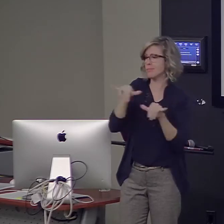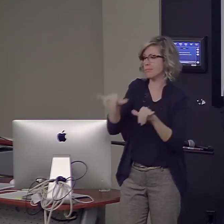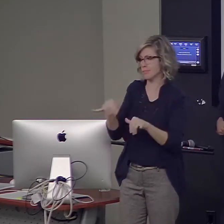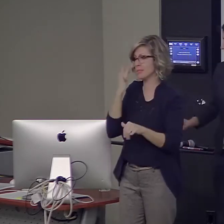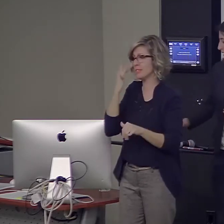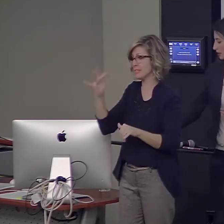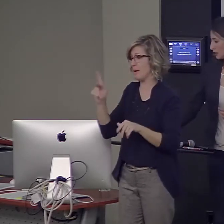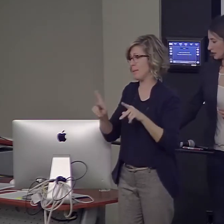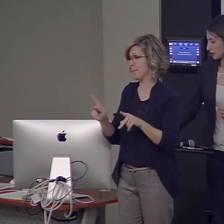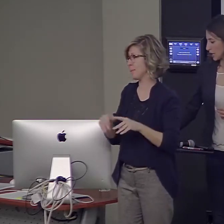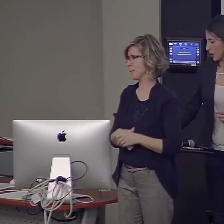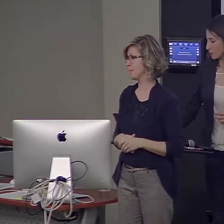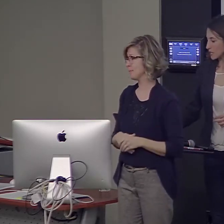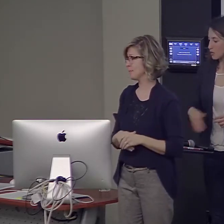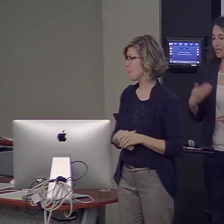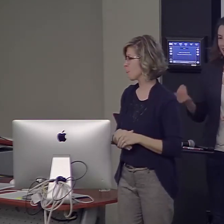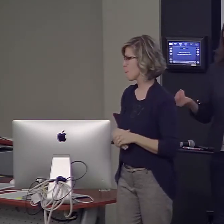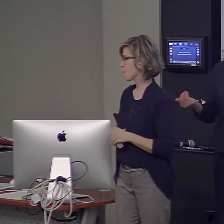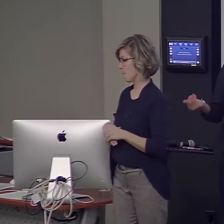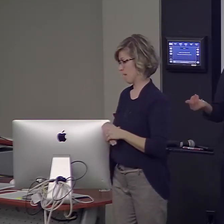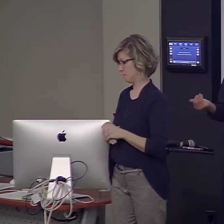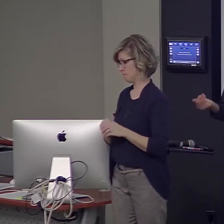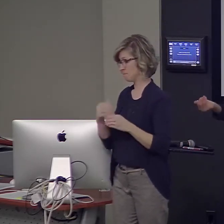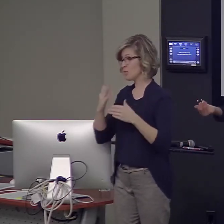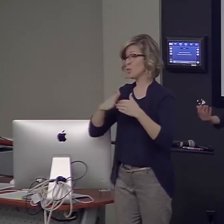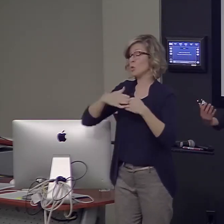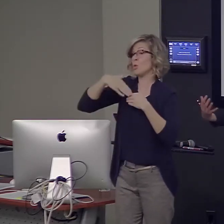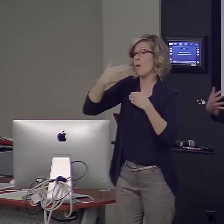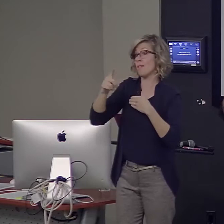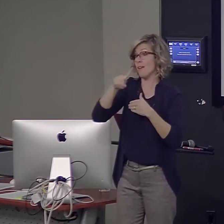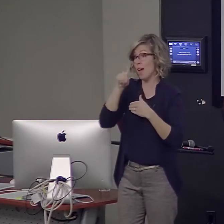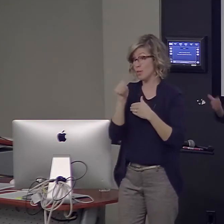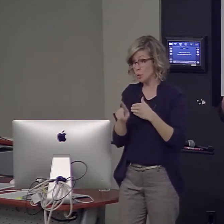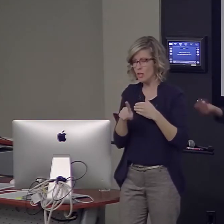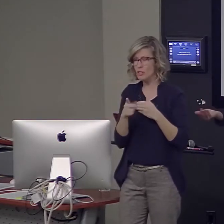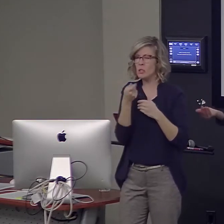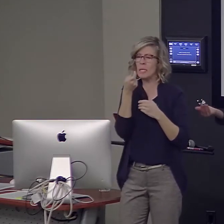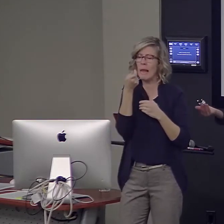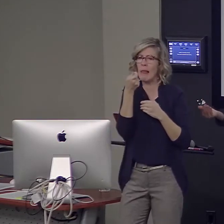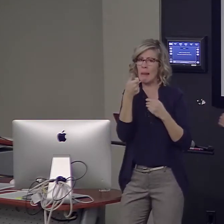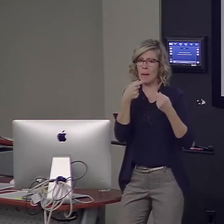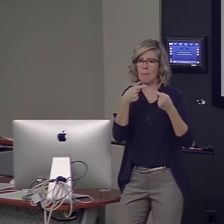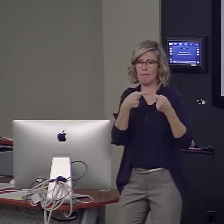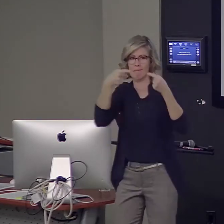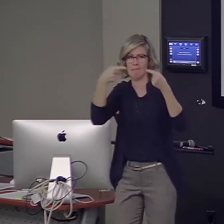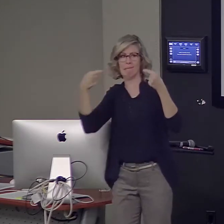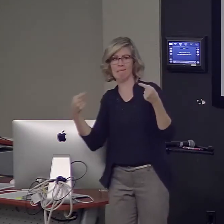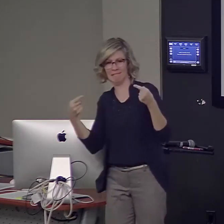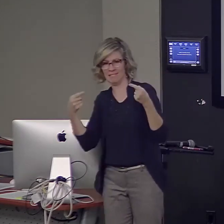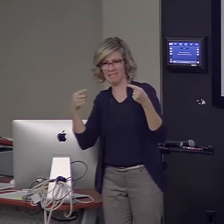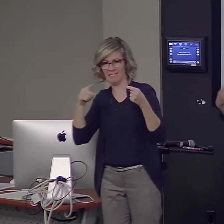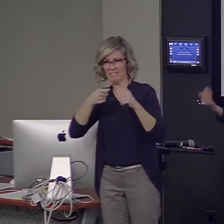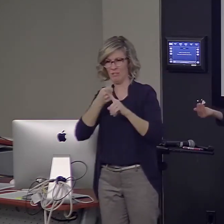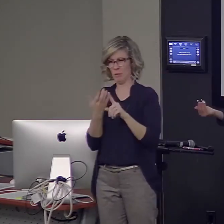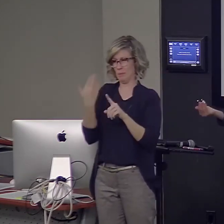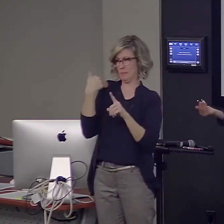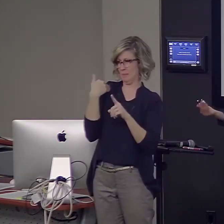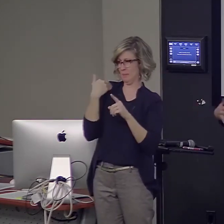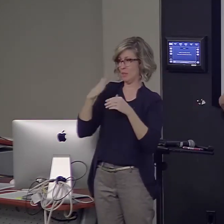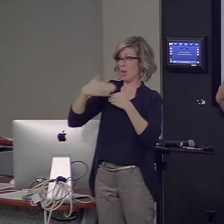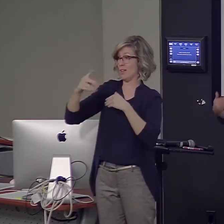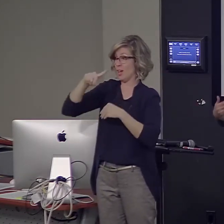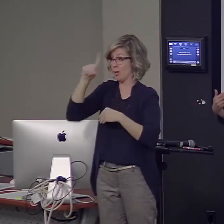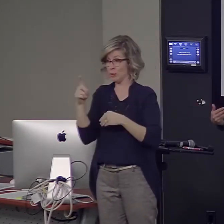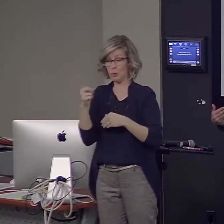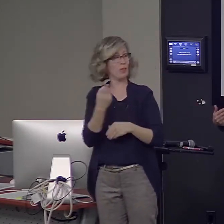individuals. So the next question I'm going to ask is a little bit opposing, right? So the next question